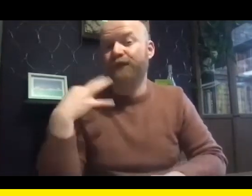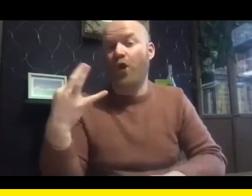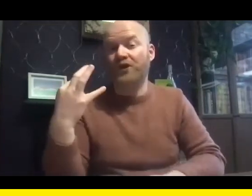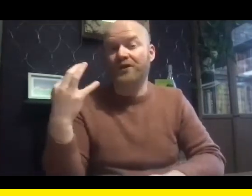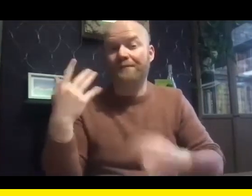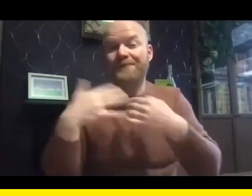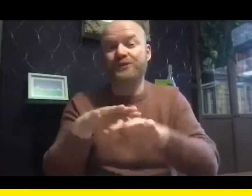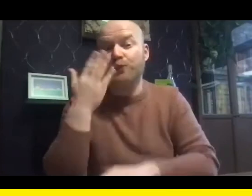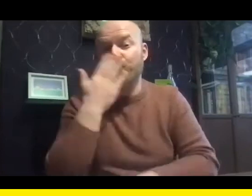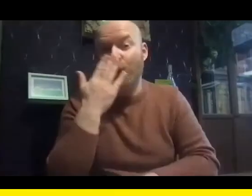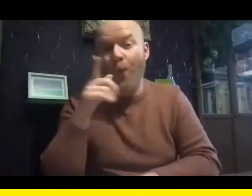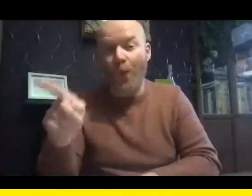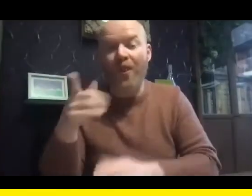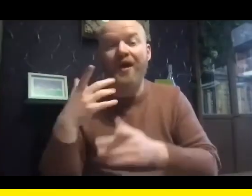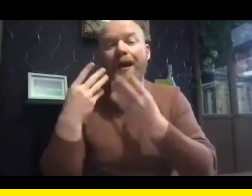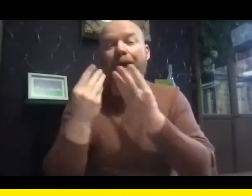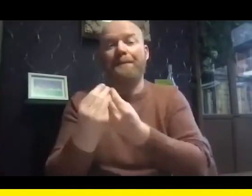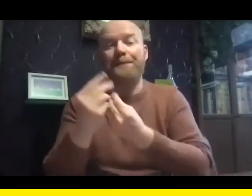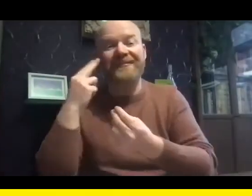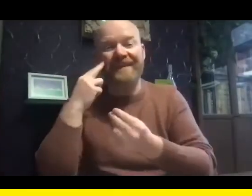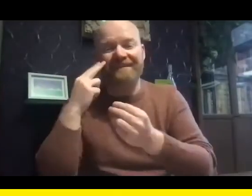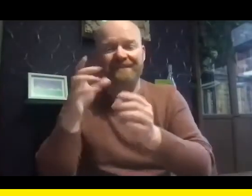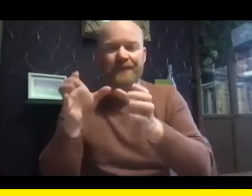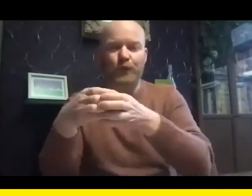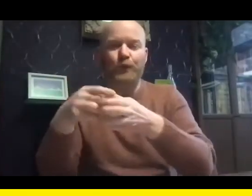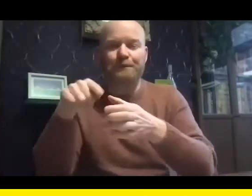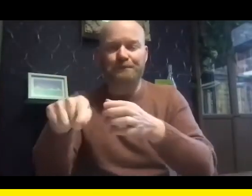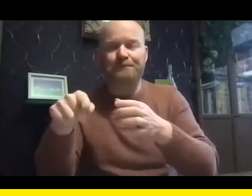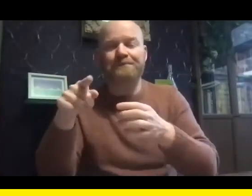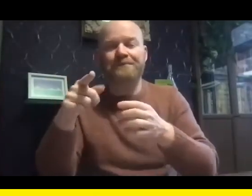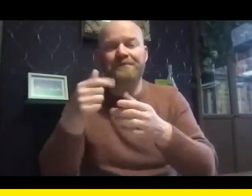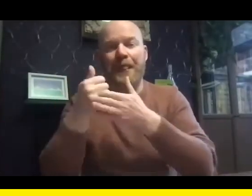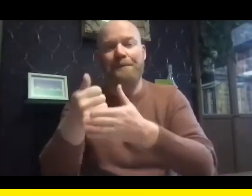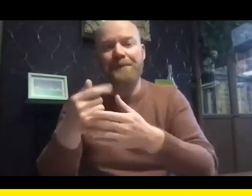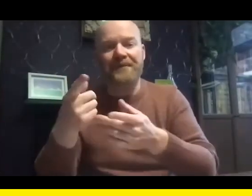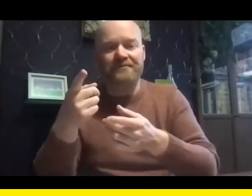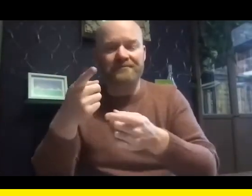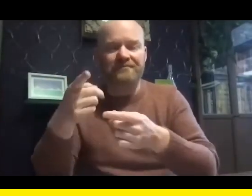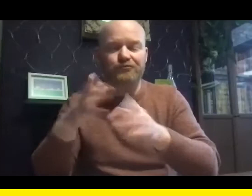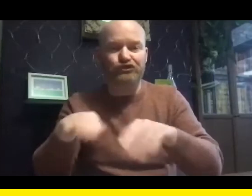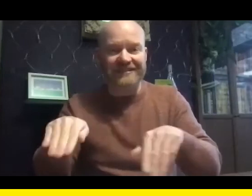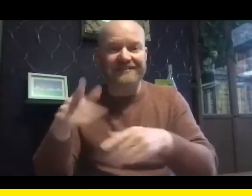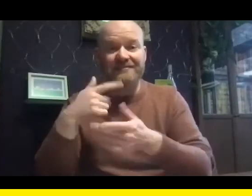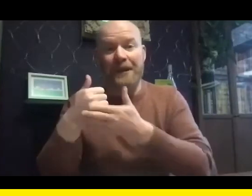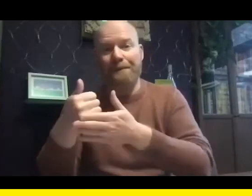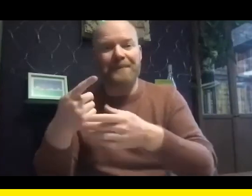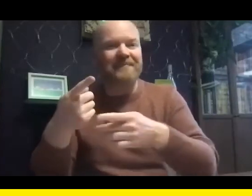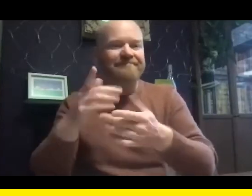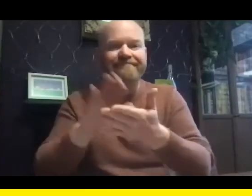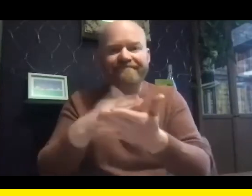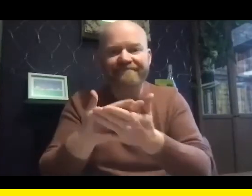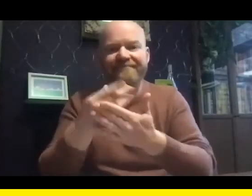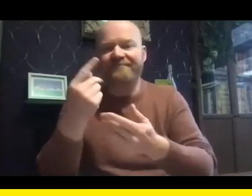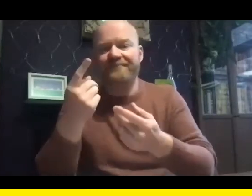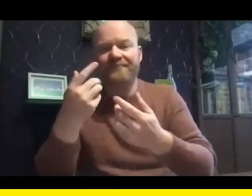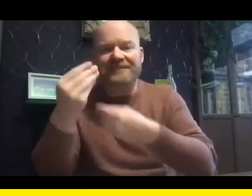basis. I also did some voluntary work at the time as well within a deaf unit in a mainstream school with